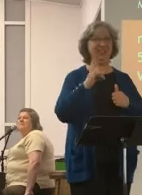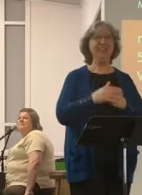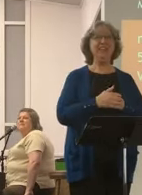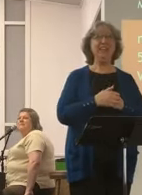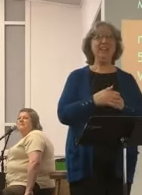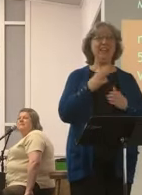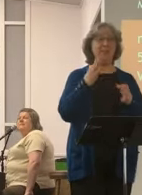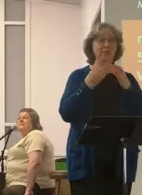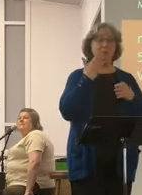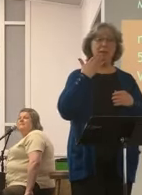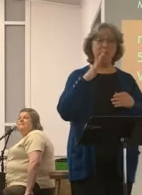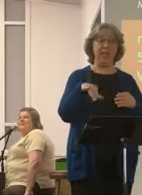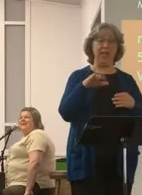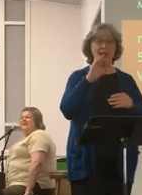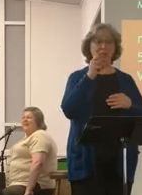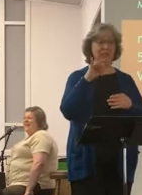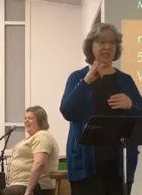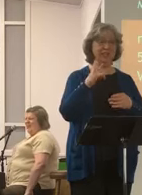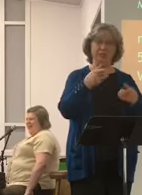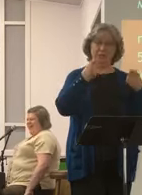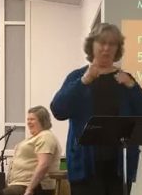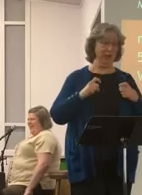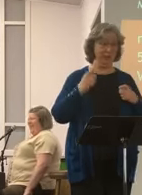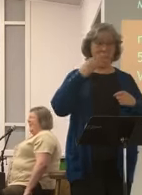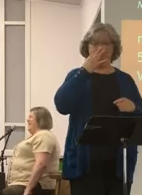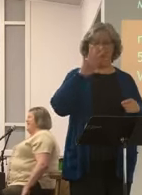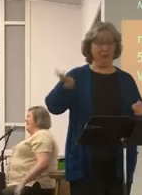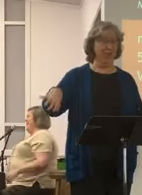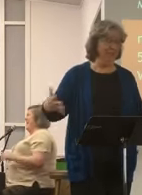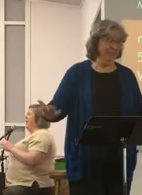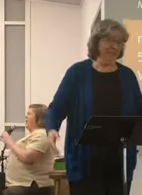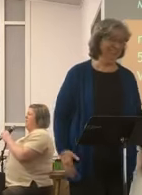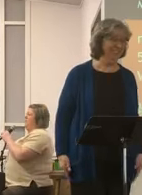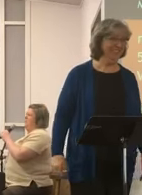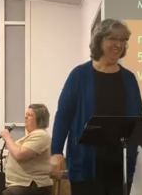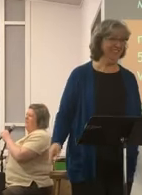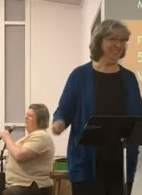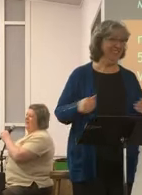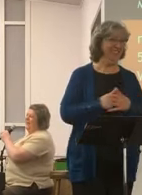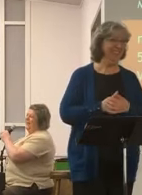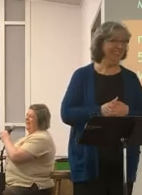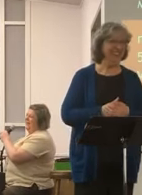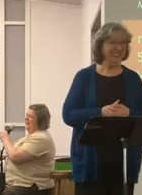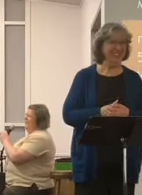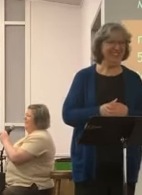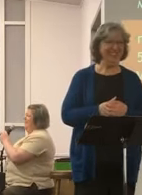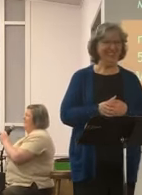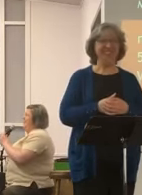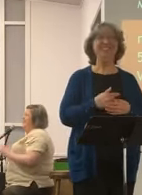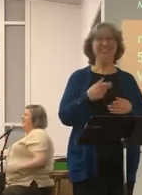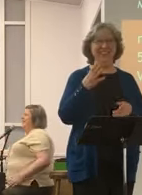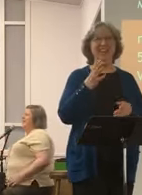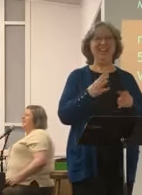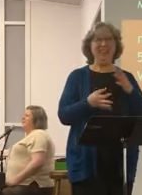If you make bad chili, just bring it. We don't care. It's not a contest. We're just going to have a sign-up